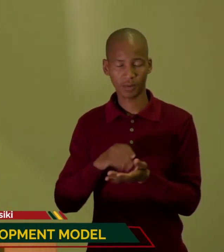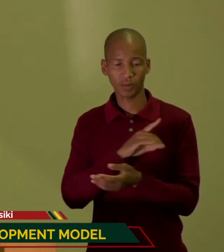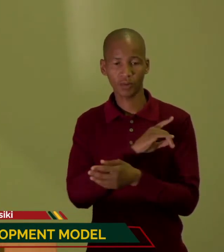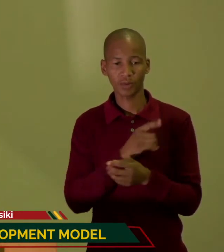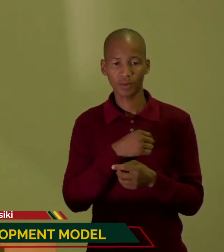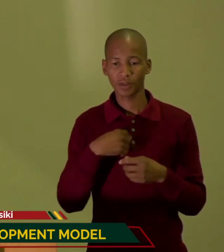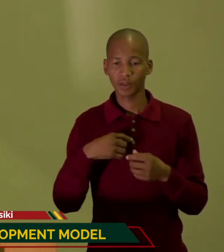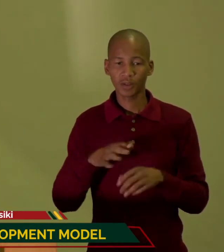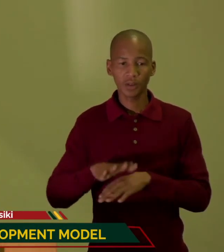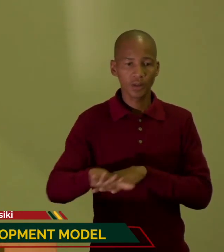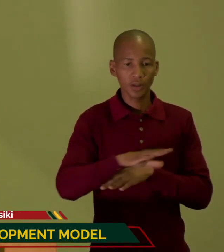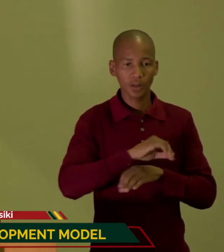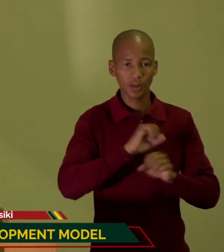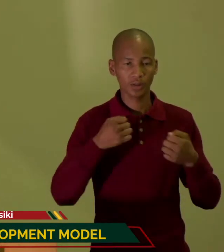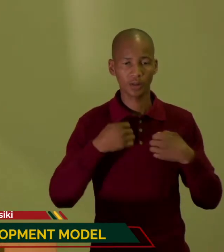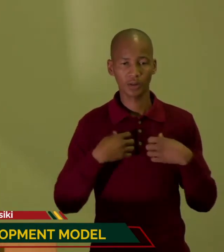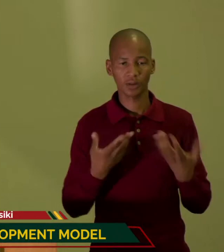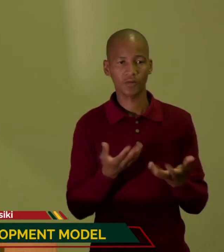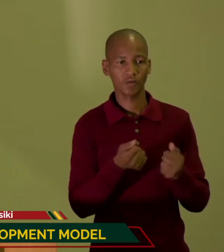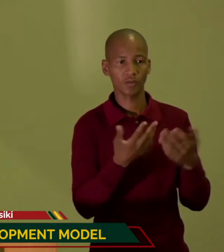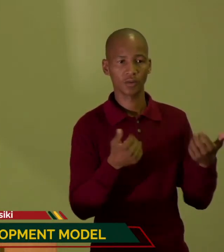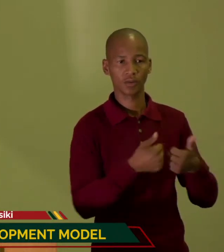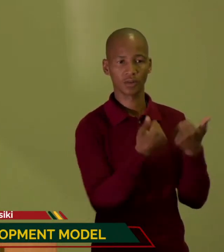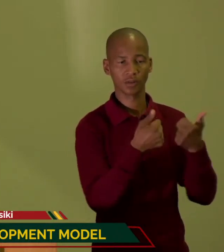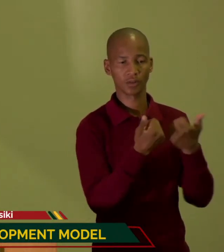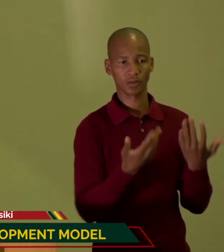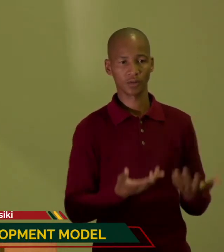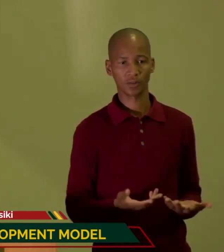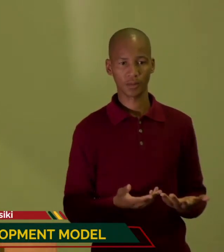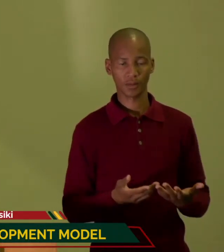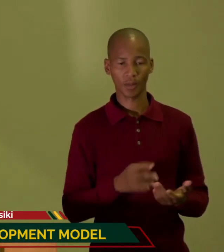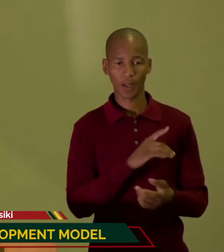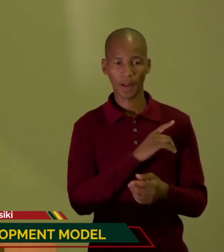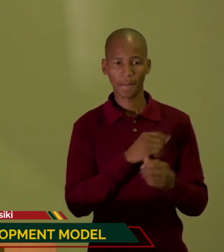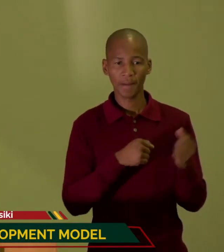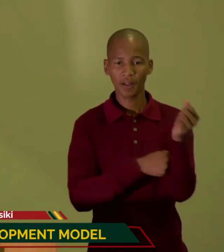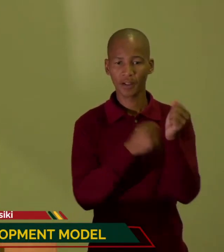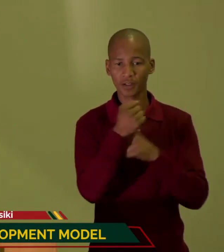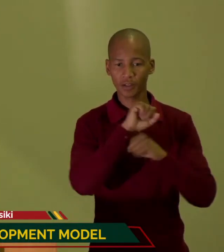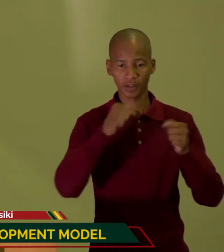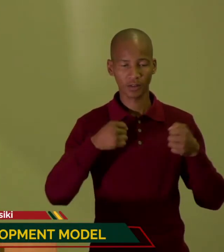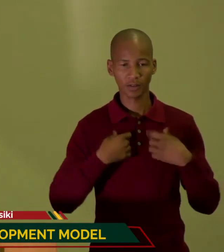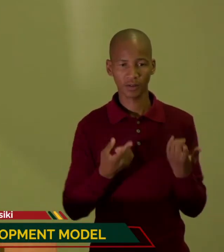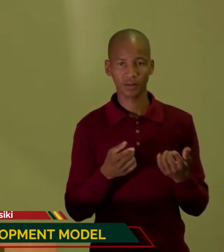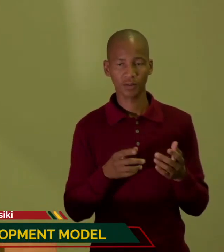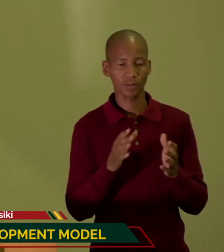area with a lot of backlog in terms of the infrastructure, not especially the roads.